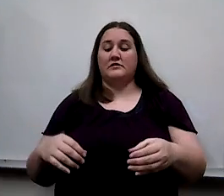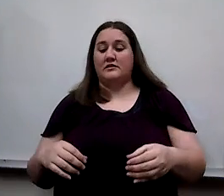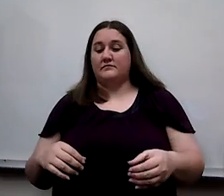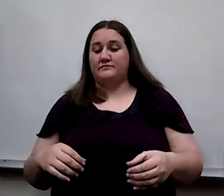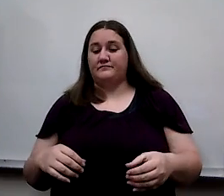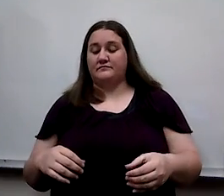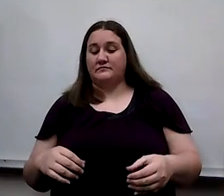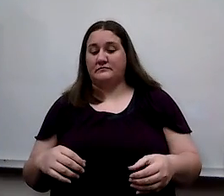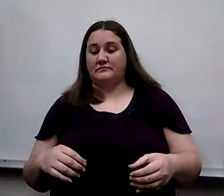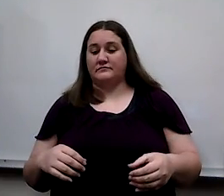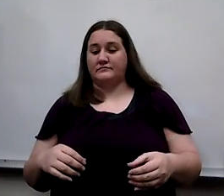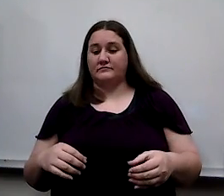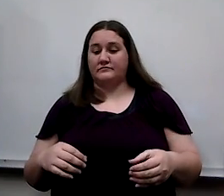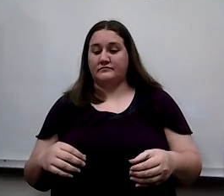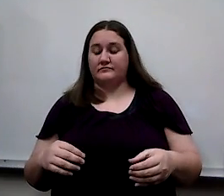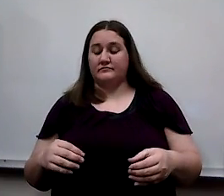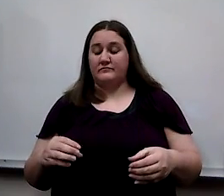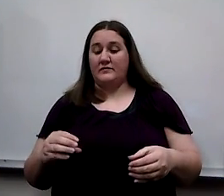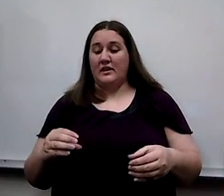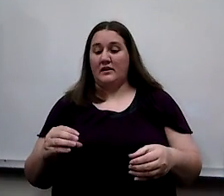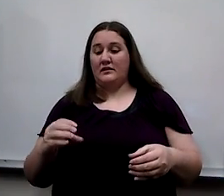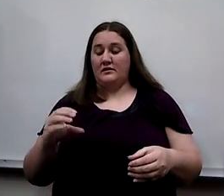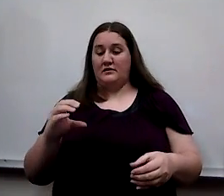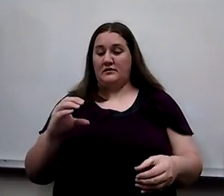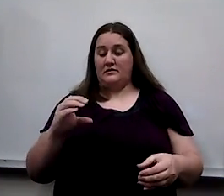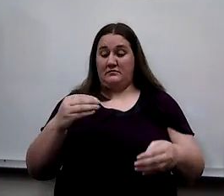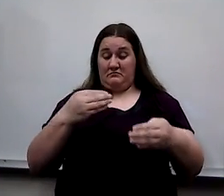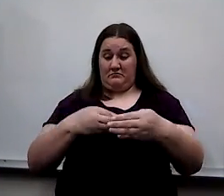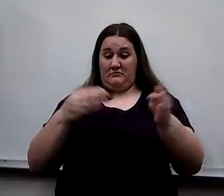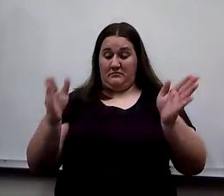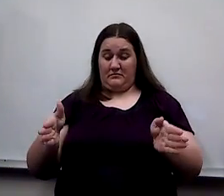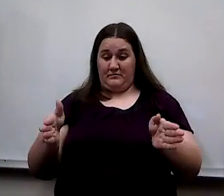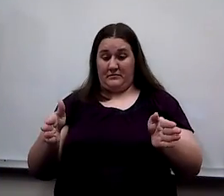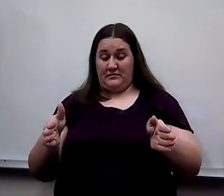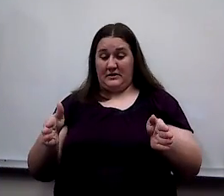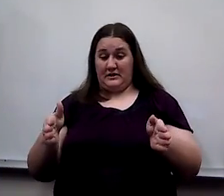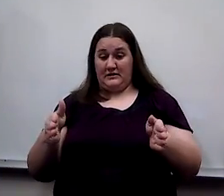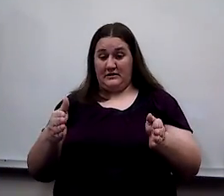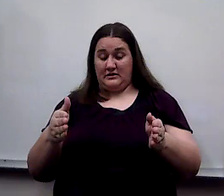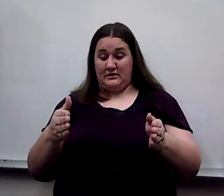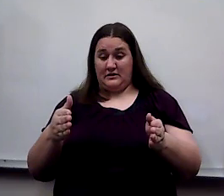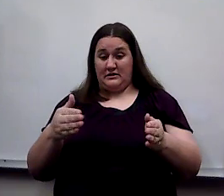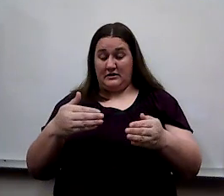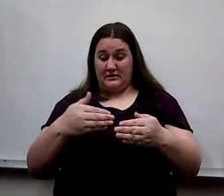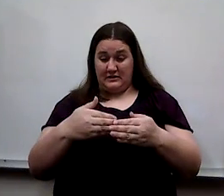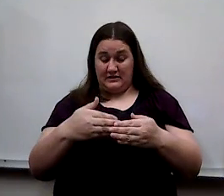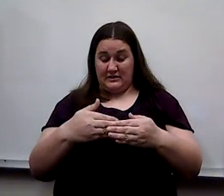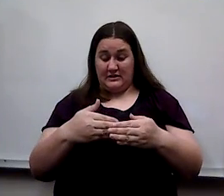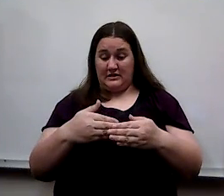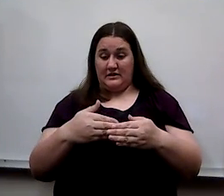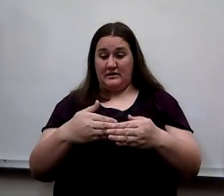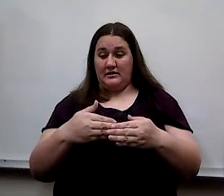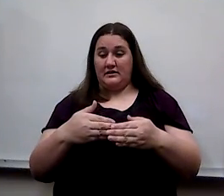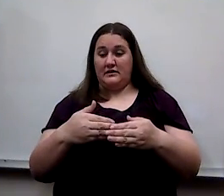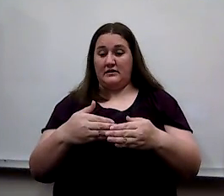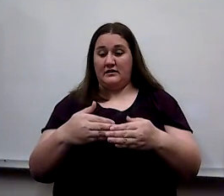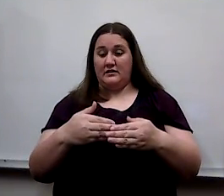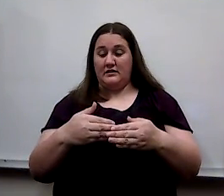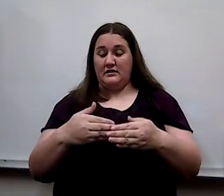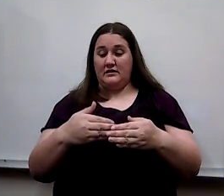should be allowed to sit until the spring when the soil has thawed and the danger of frost is past. These